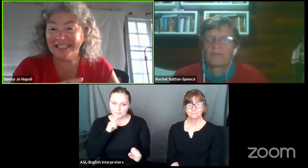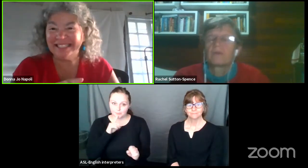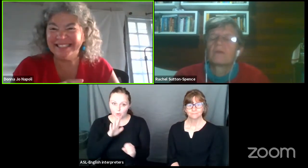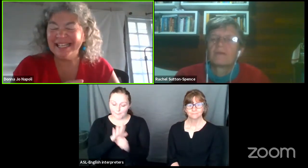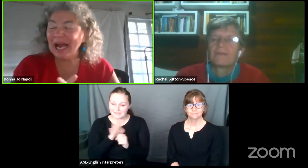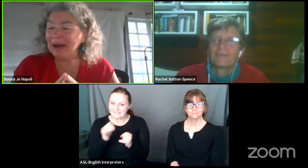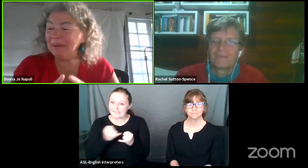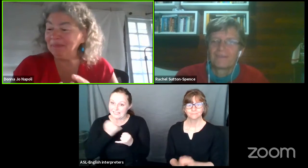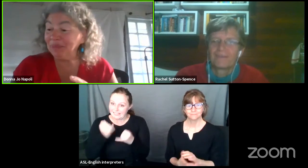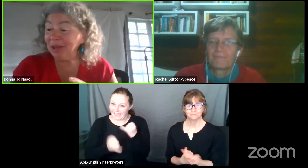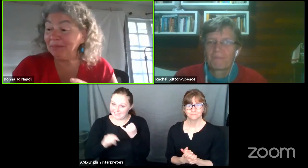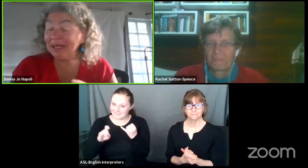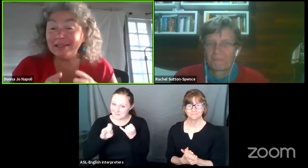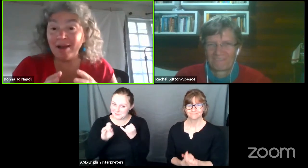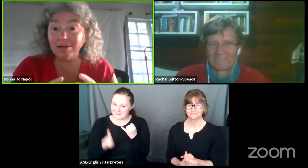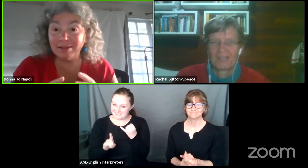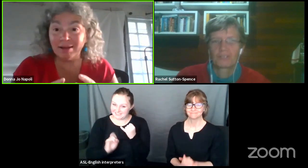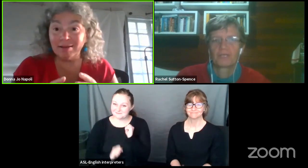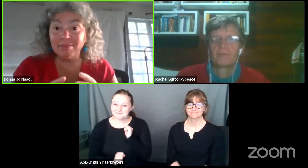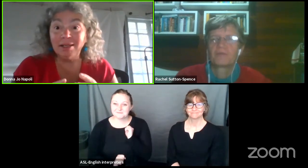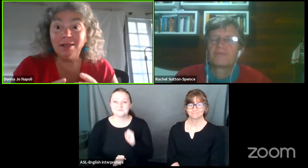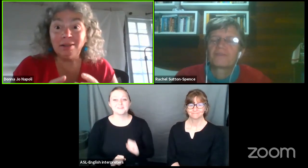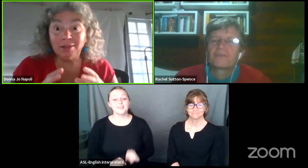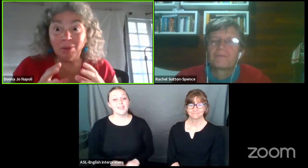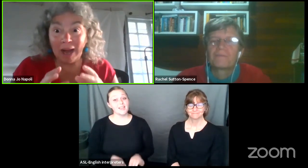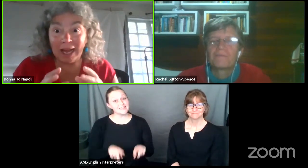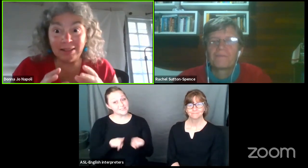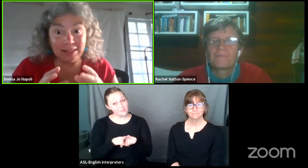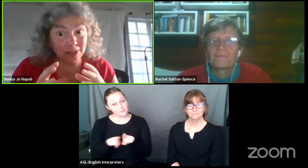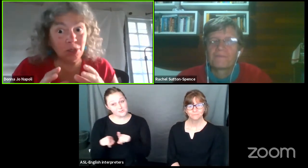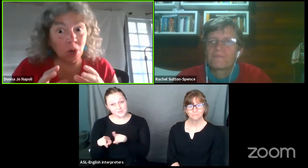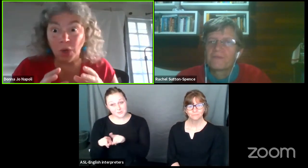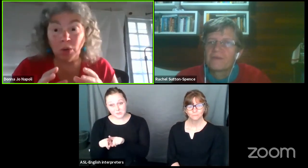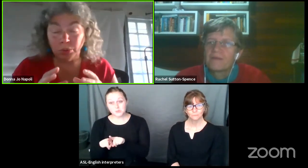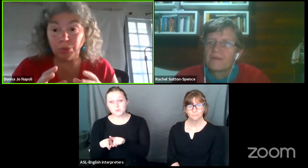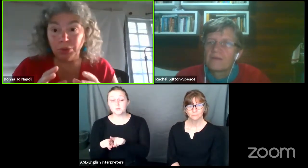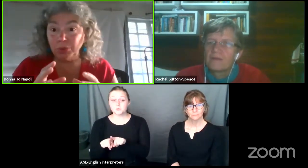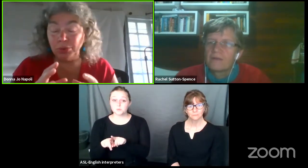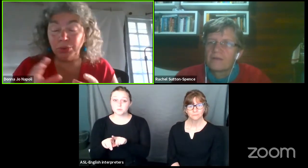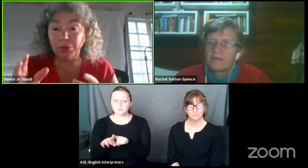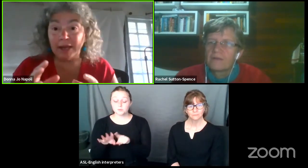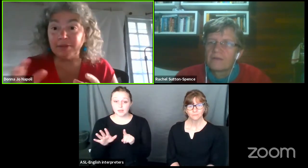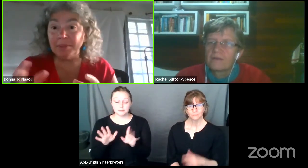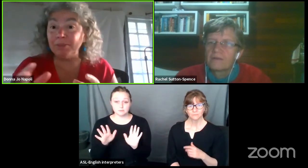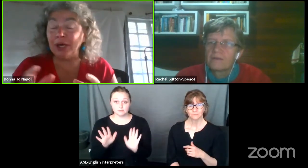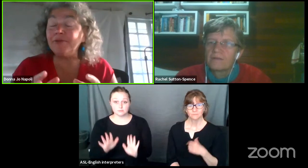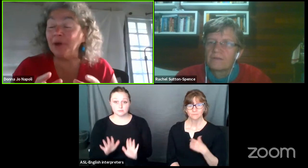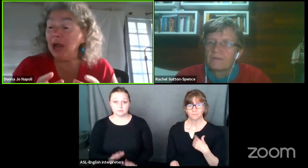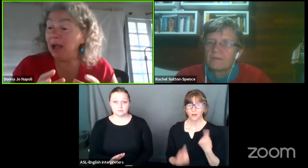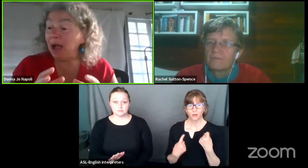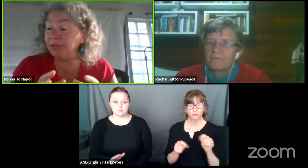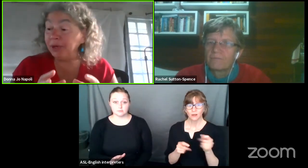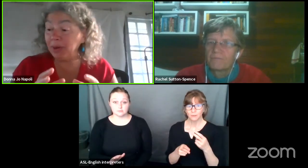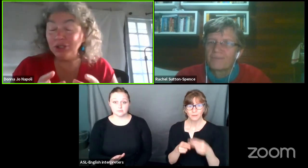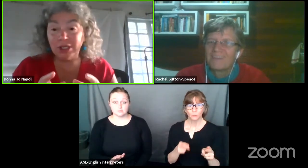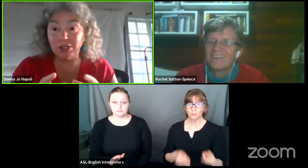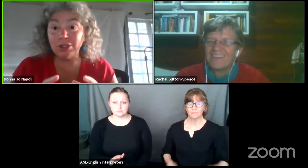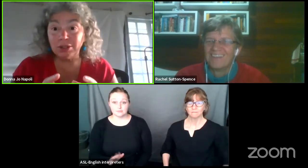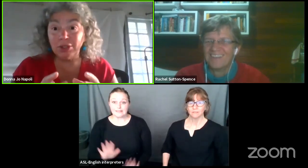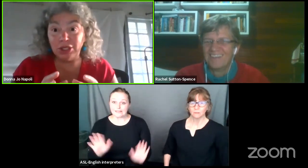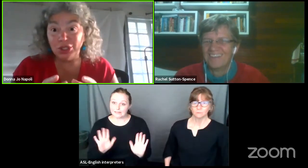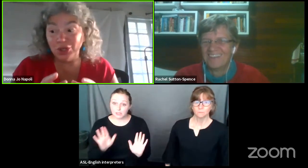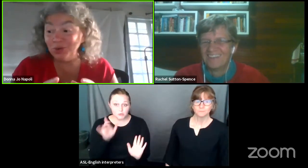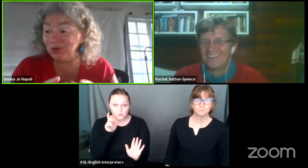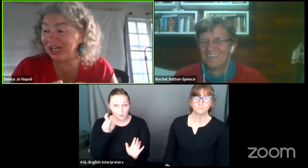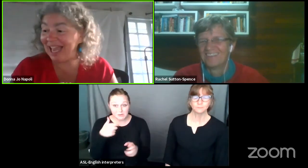last one. But it's also quite, no, you don't have to be brief. The question